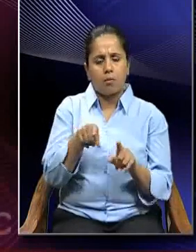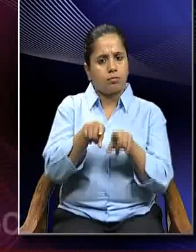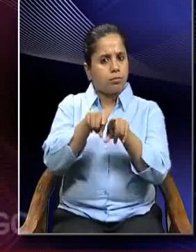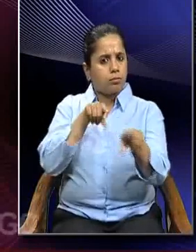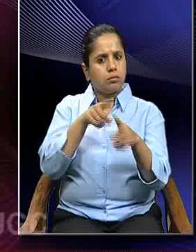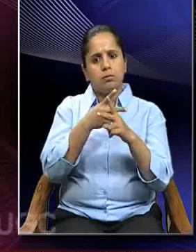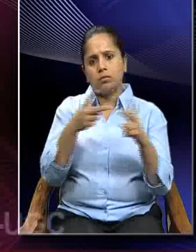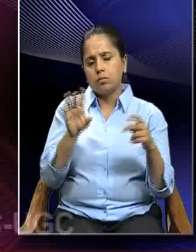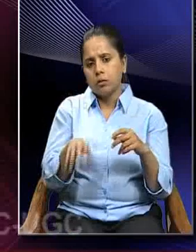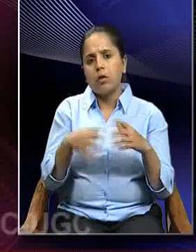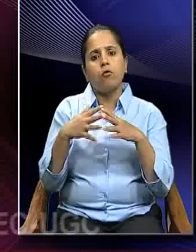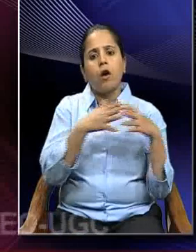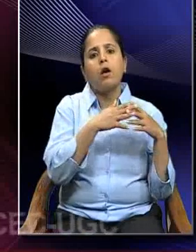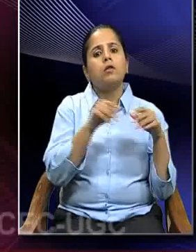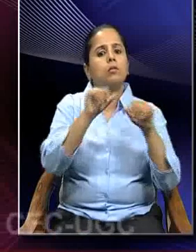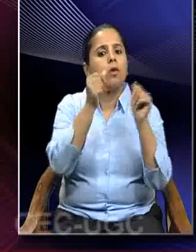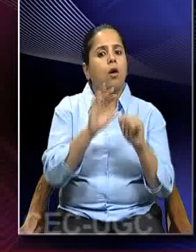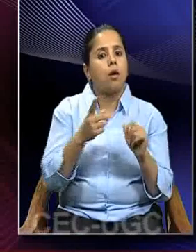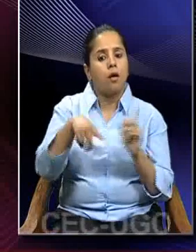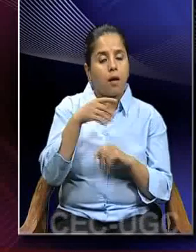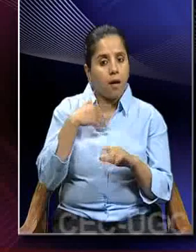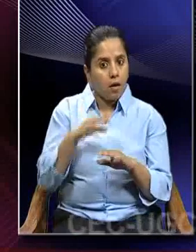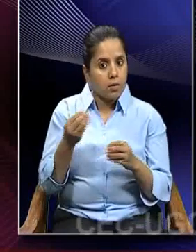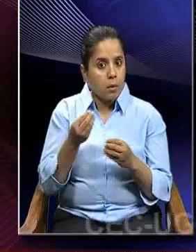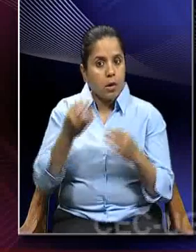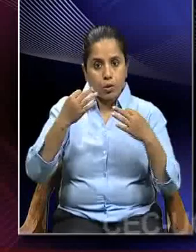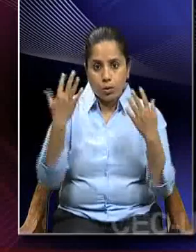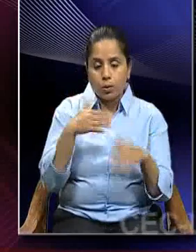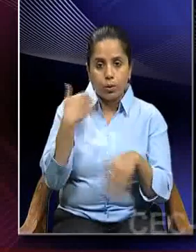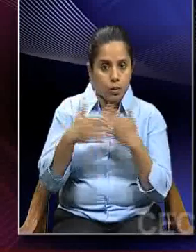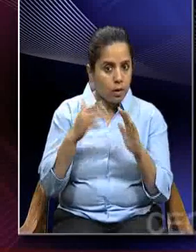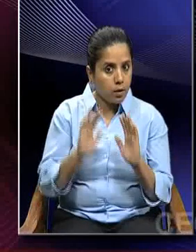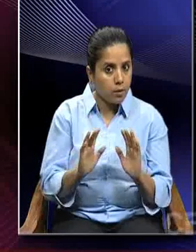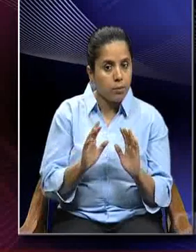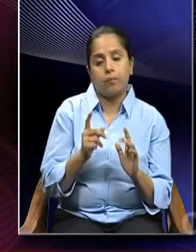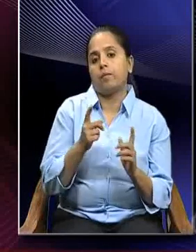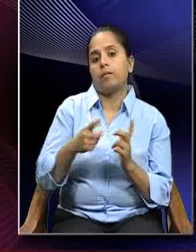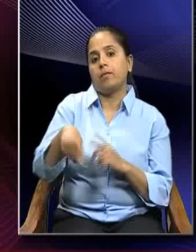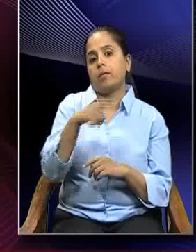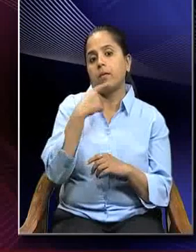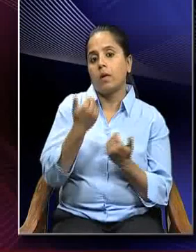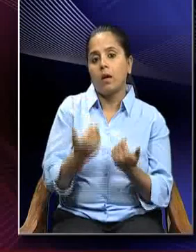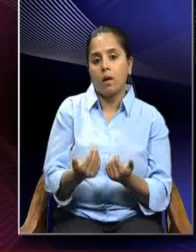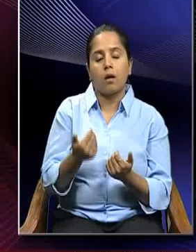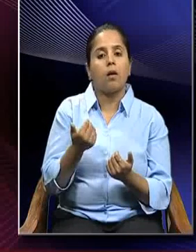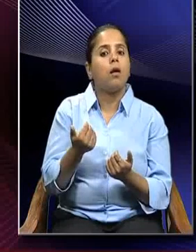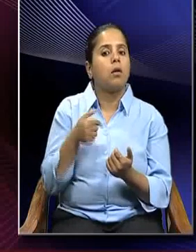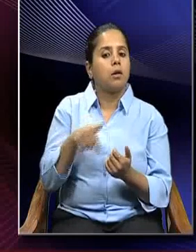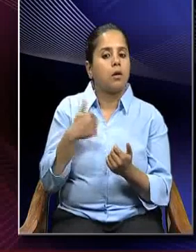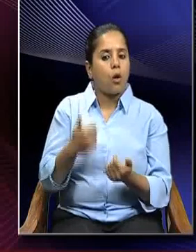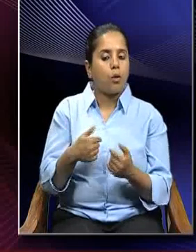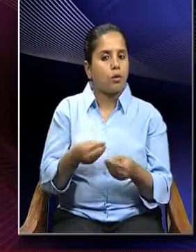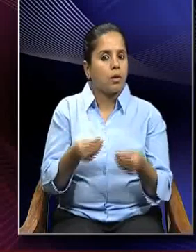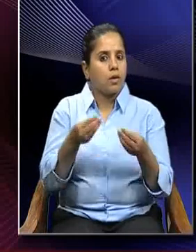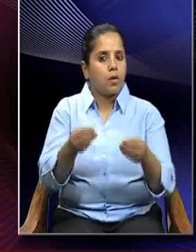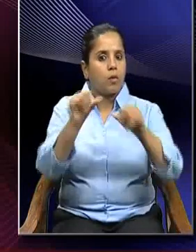contours of Western models? Do we have something new into that? So here we are going to present models